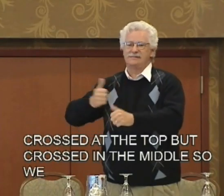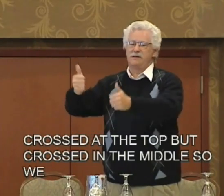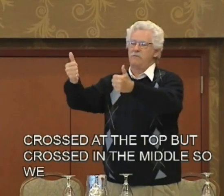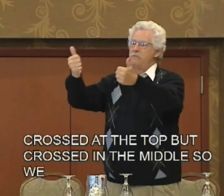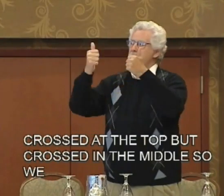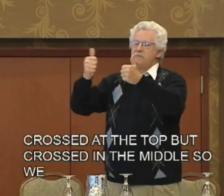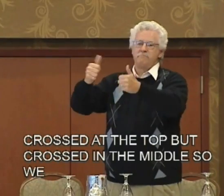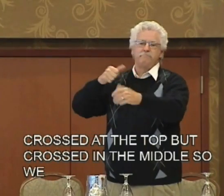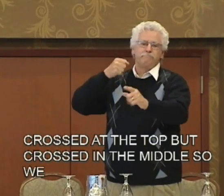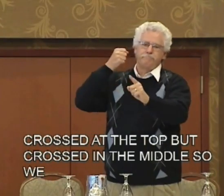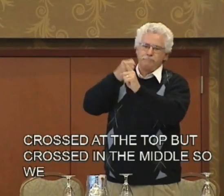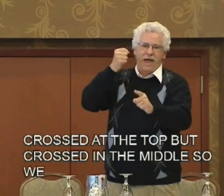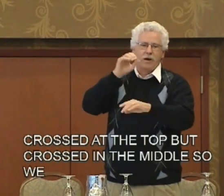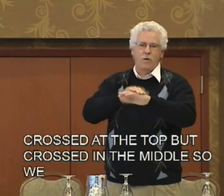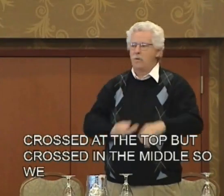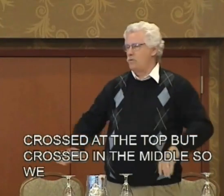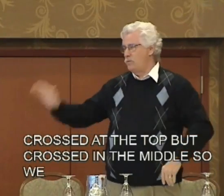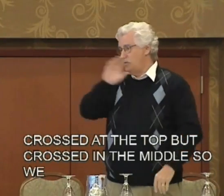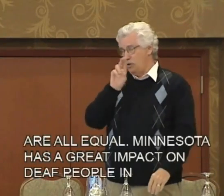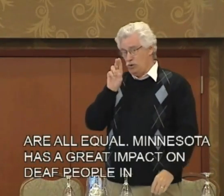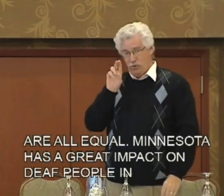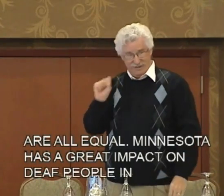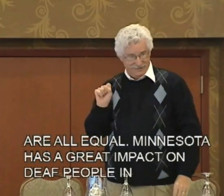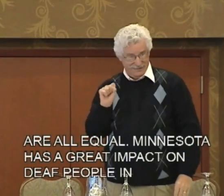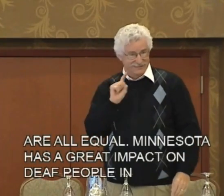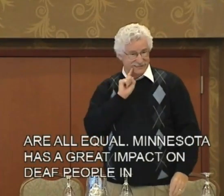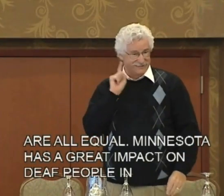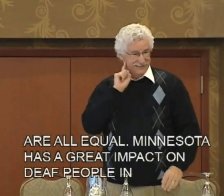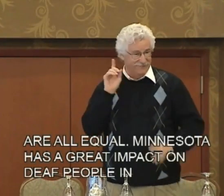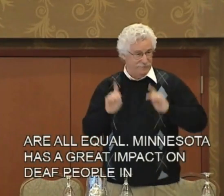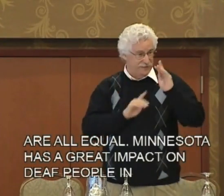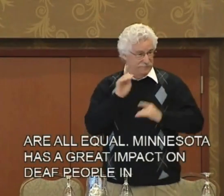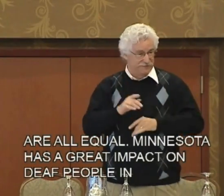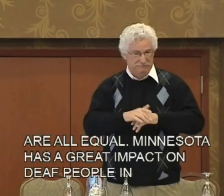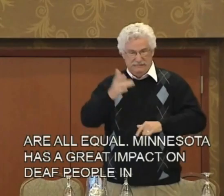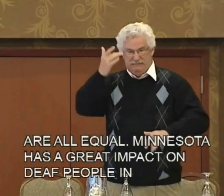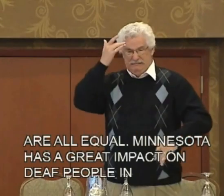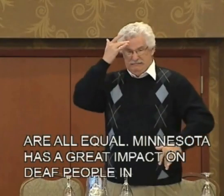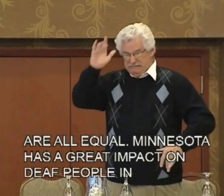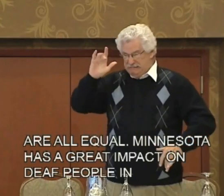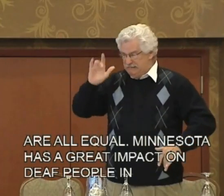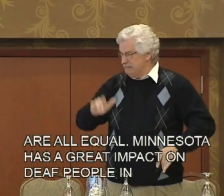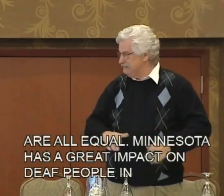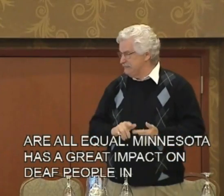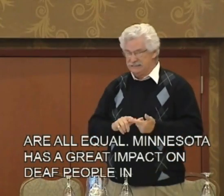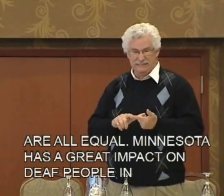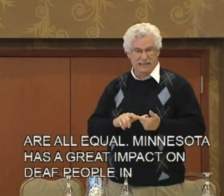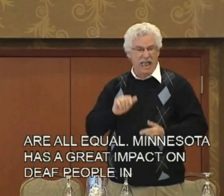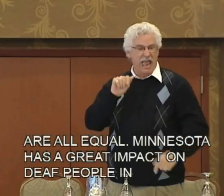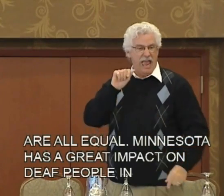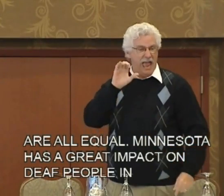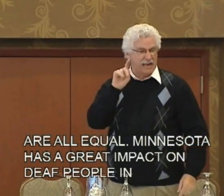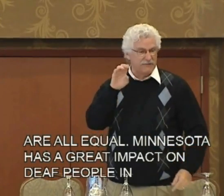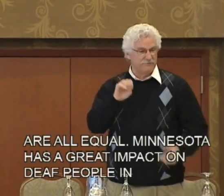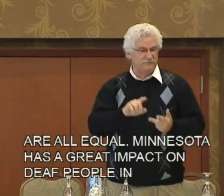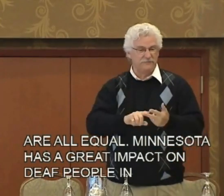Minnesota has a great impact on deaf people in the United States bright